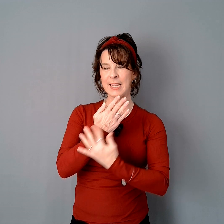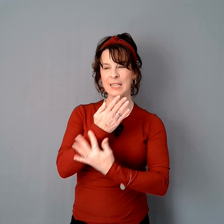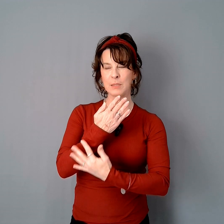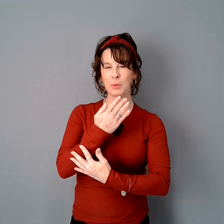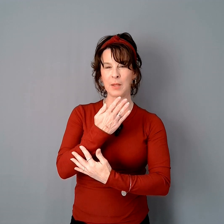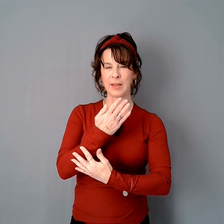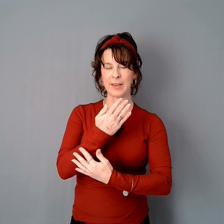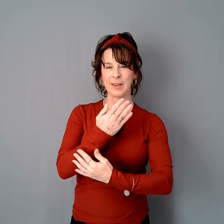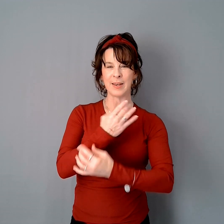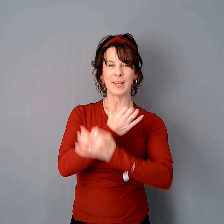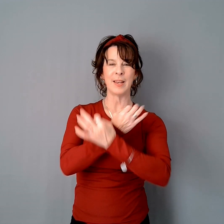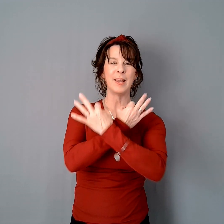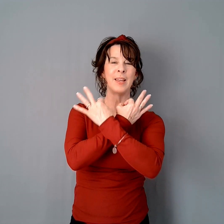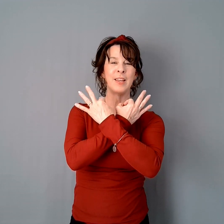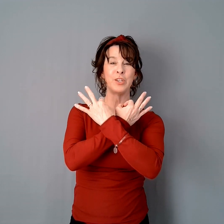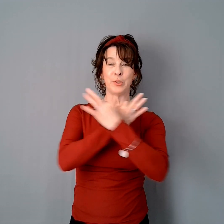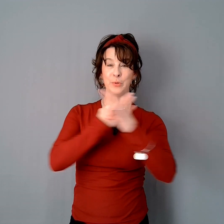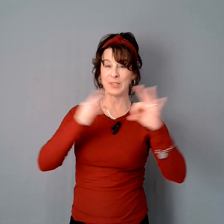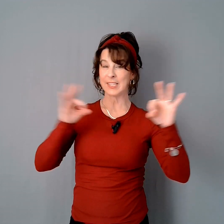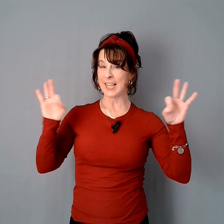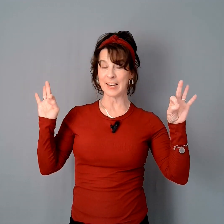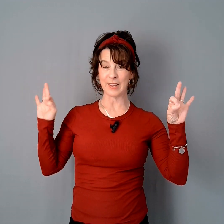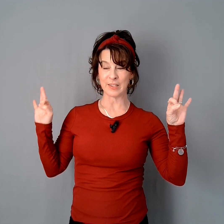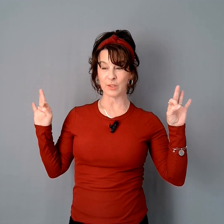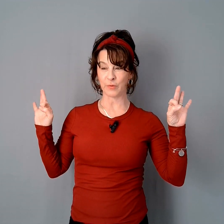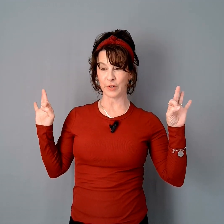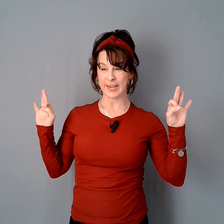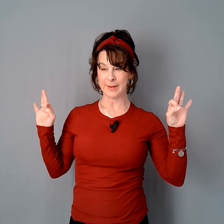his blood to set us free.